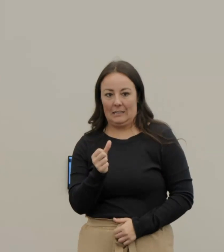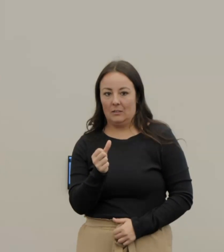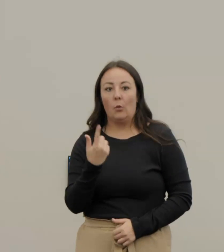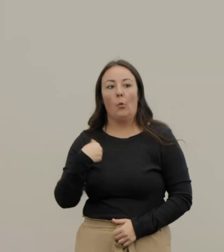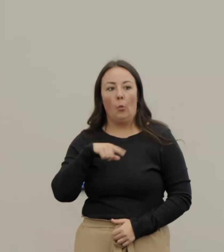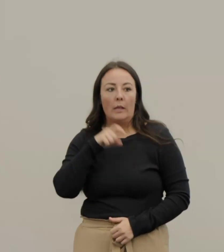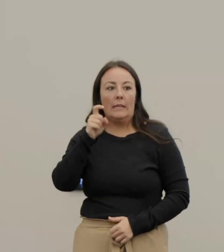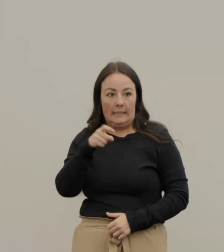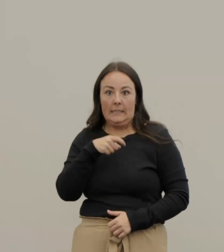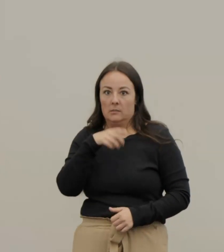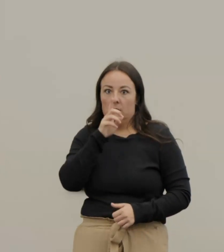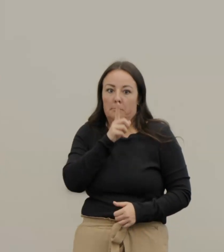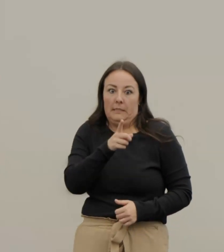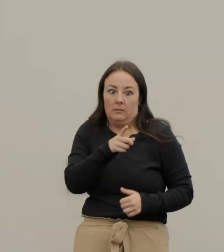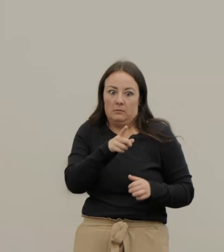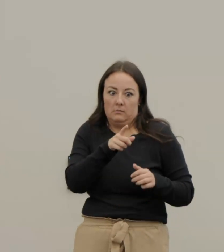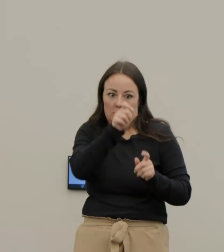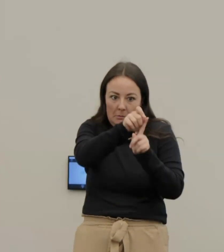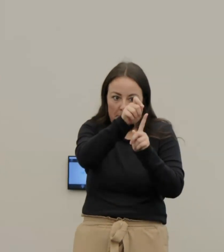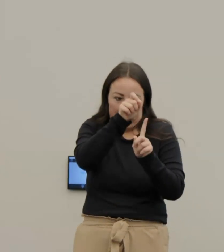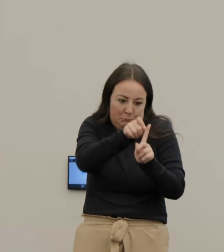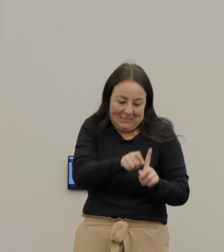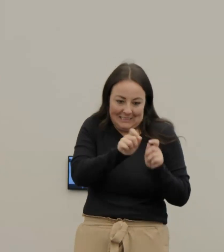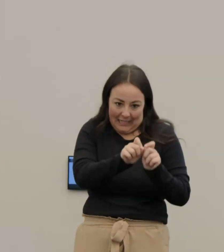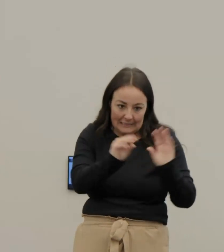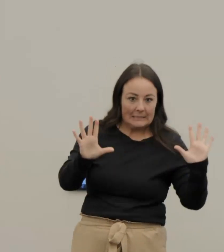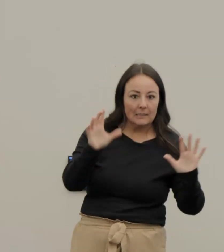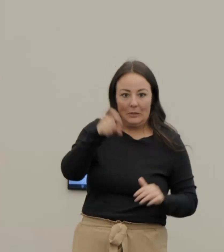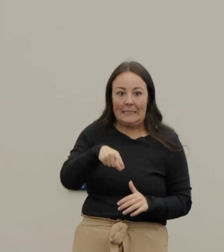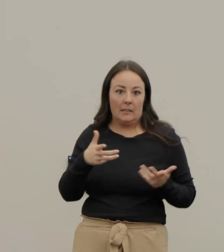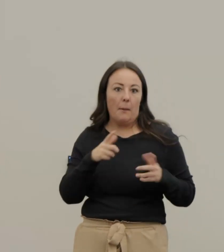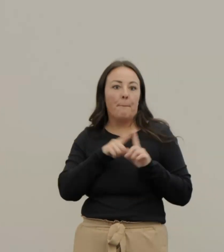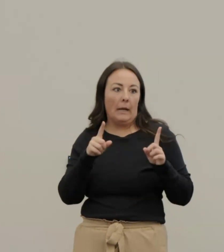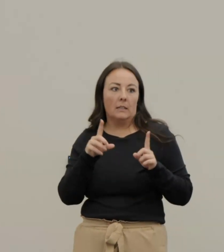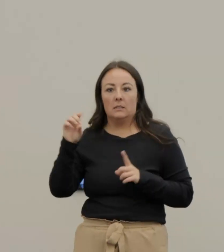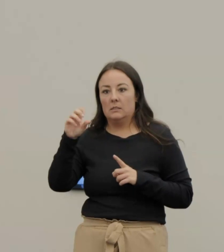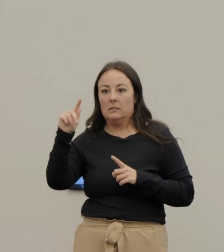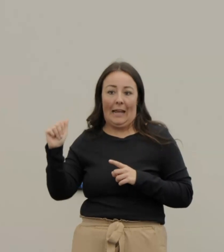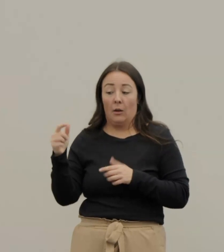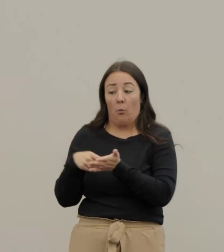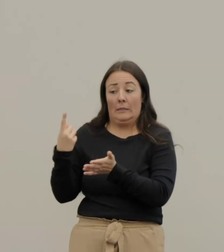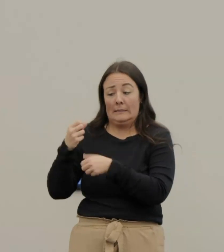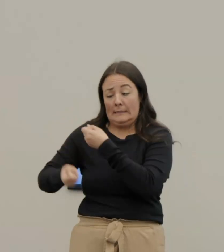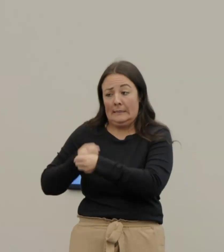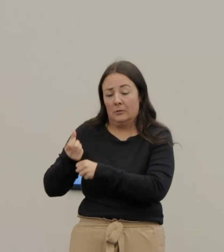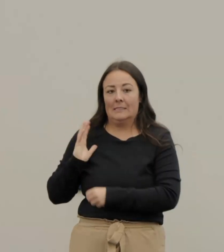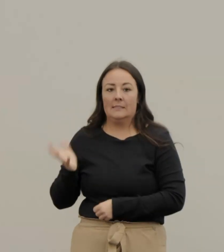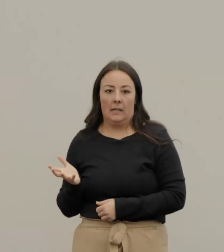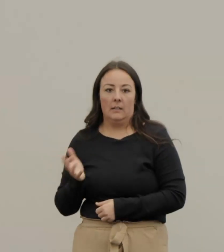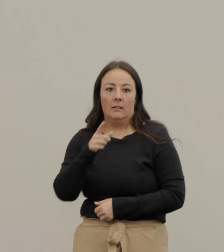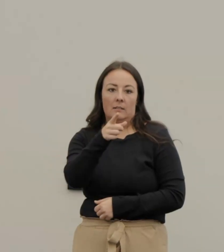to be exact and precise with the law, but we need to Yep. also have data behind us. If you're saying it's only accessed 4 times a year, you're fine with it being archived. Right.